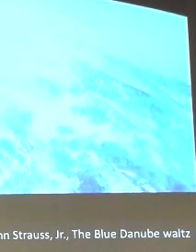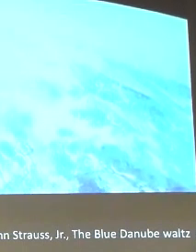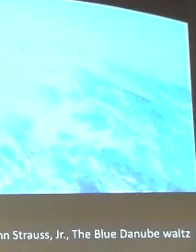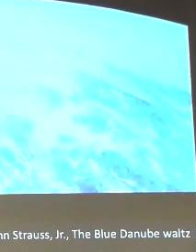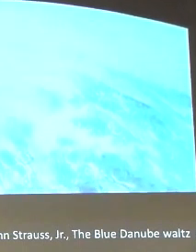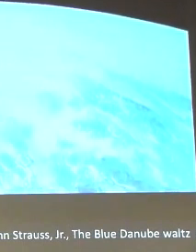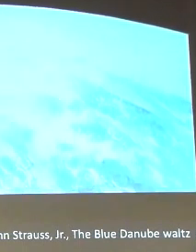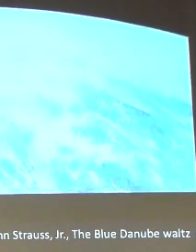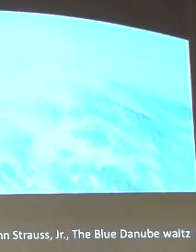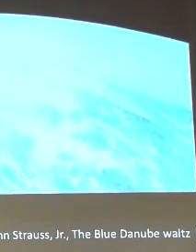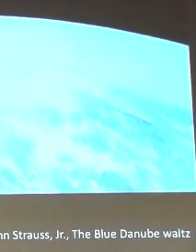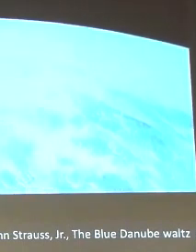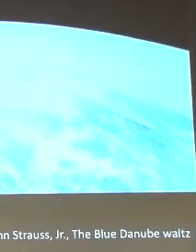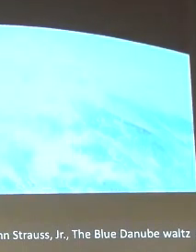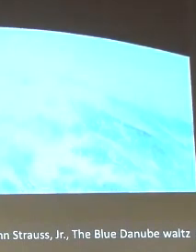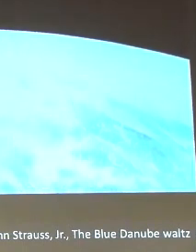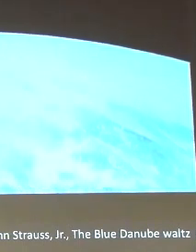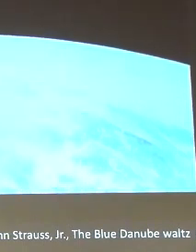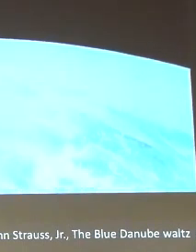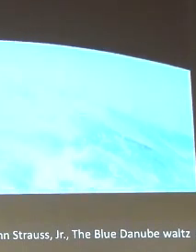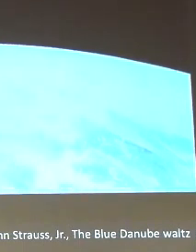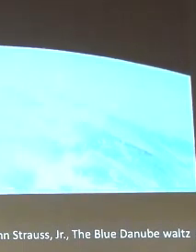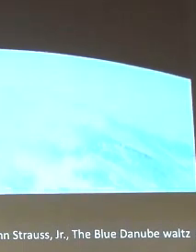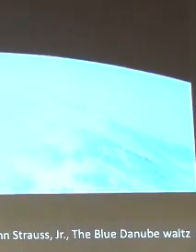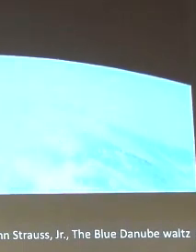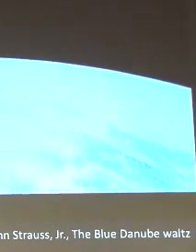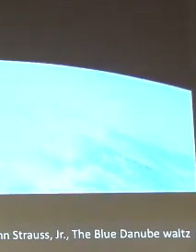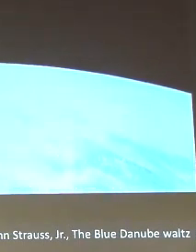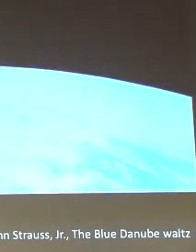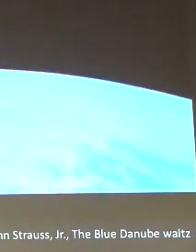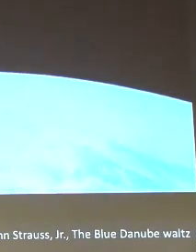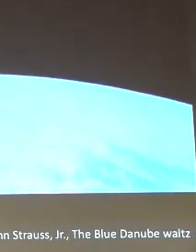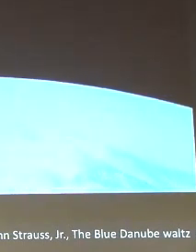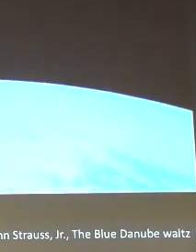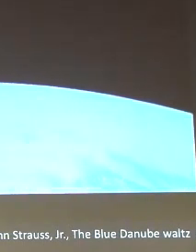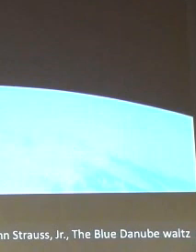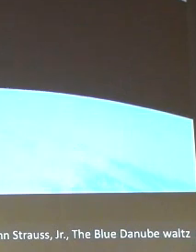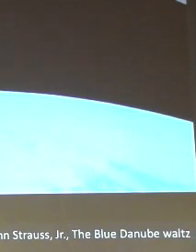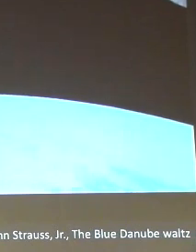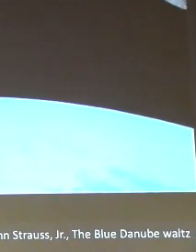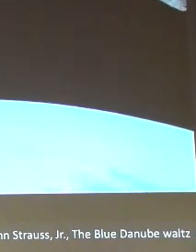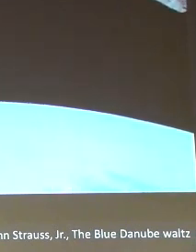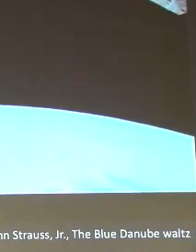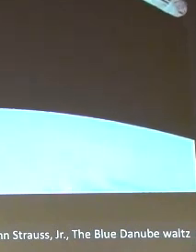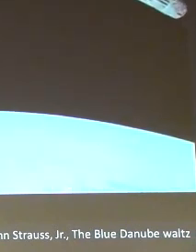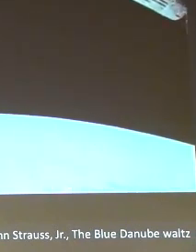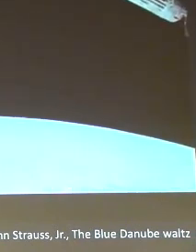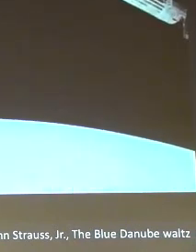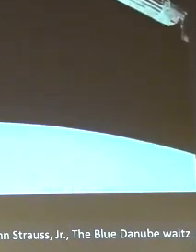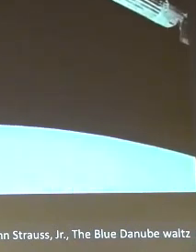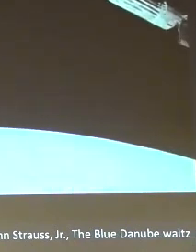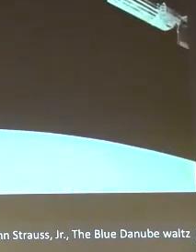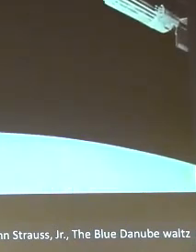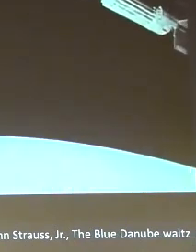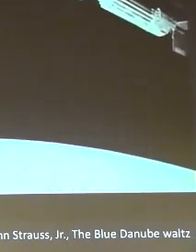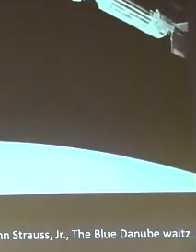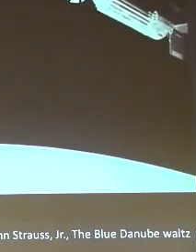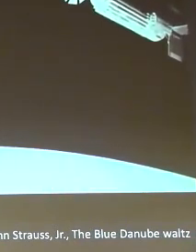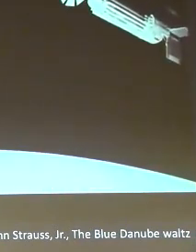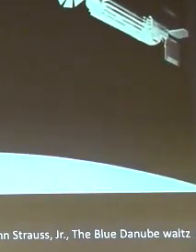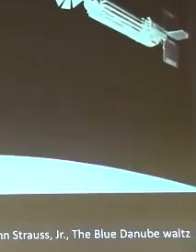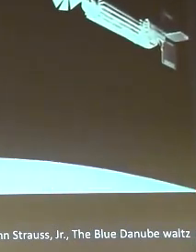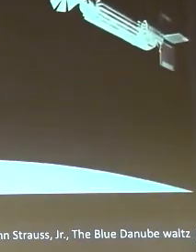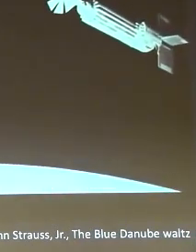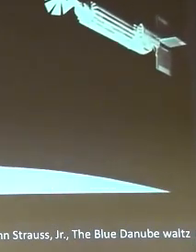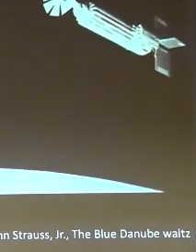film. But Kubrick does not make that crisis very obvious. There are some little military insignia on the